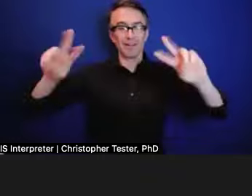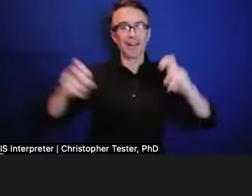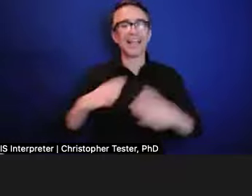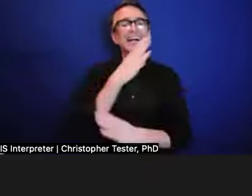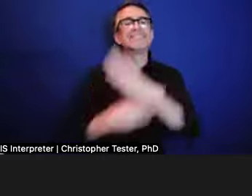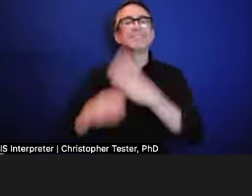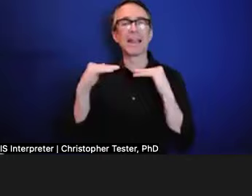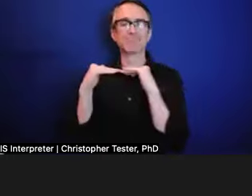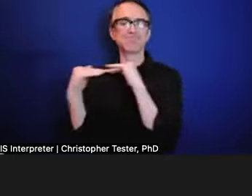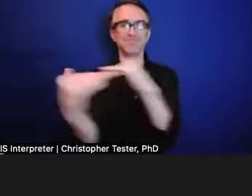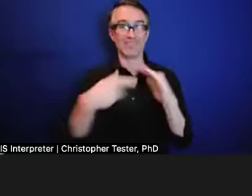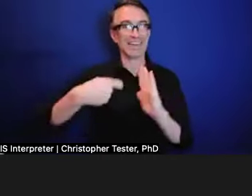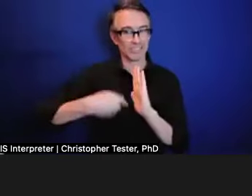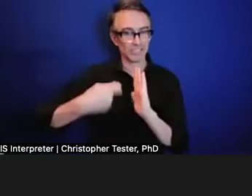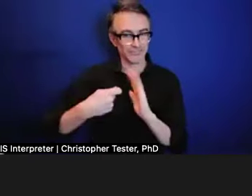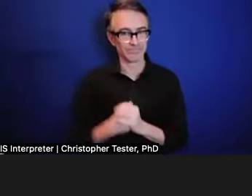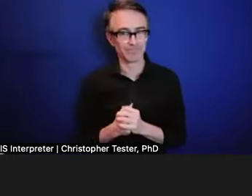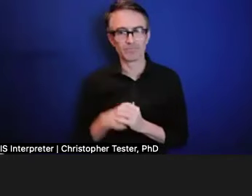are informed, designed, and delivered.